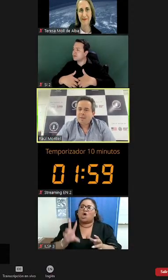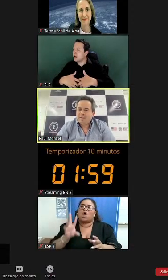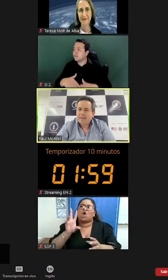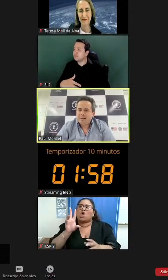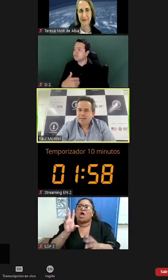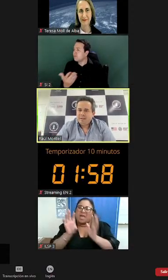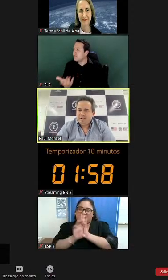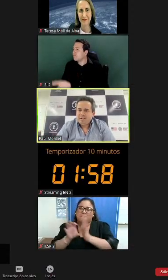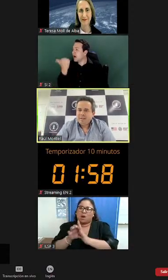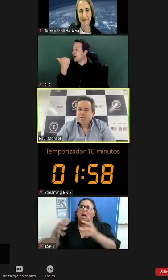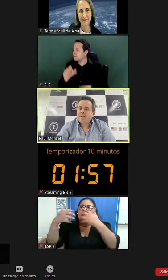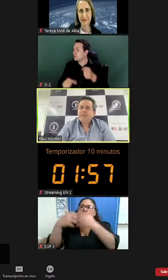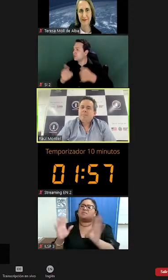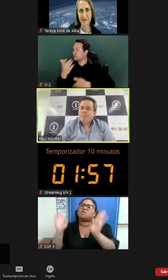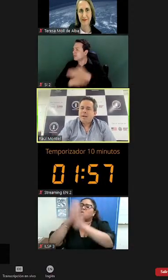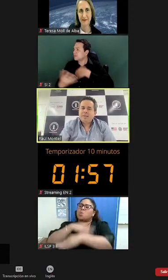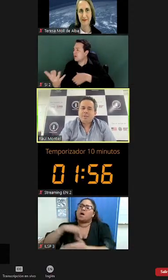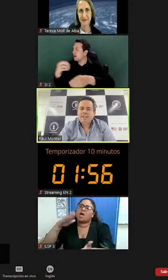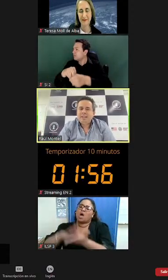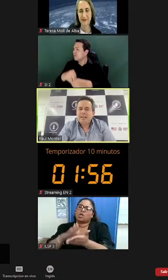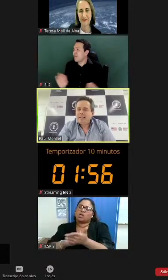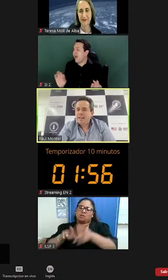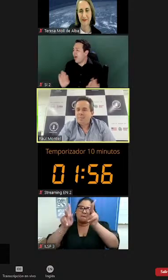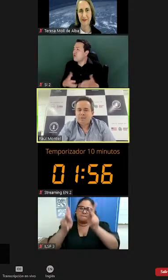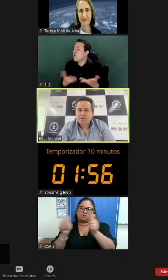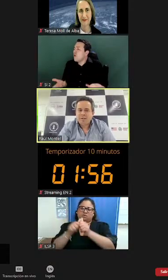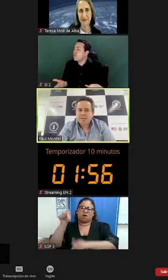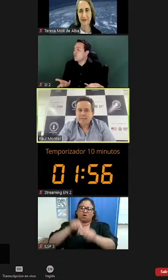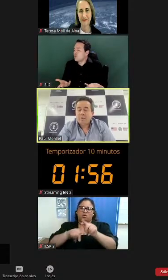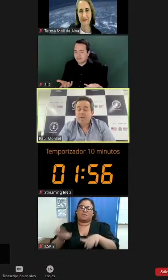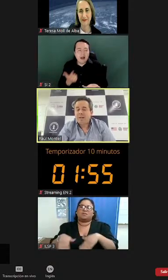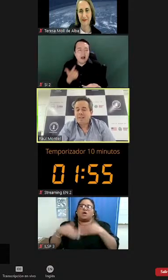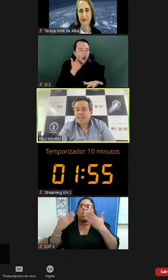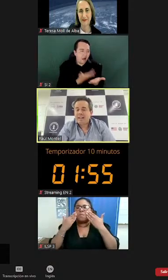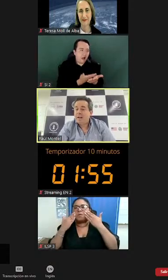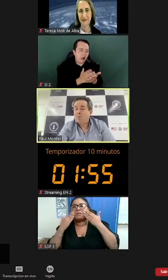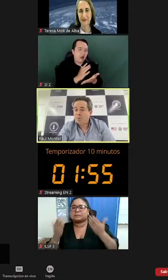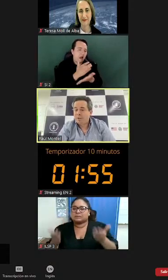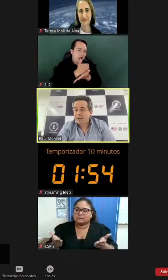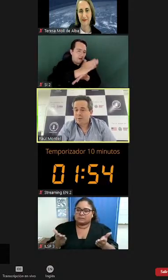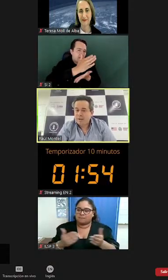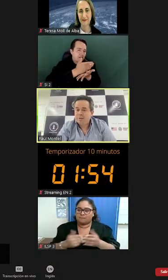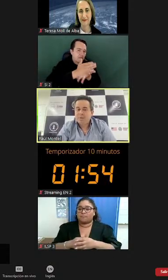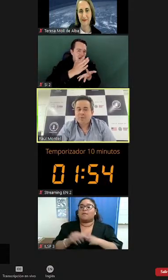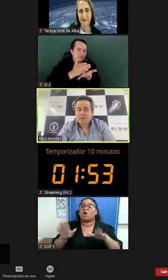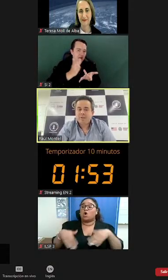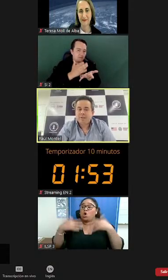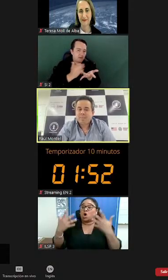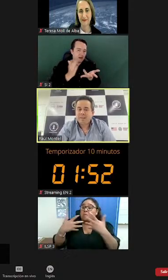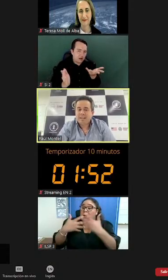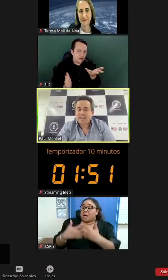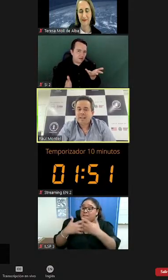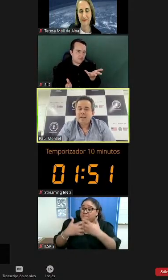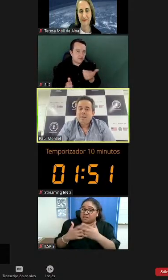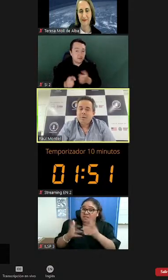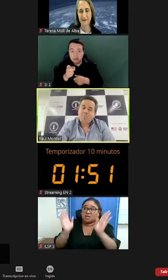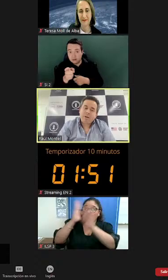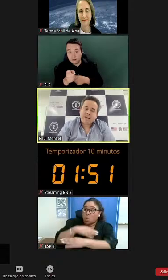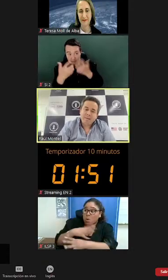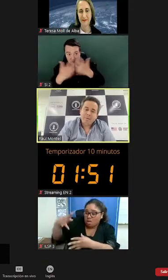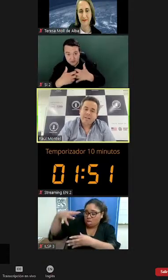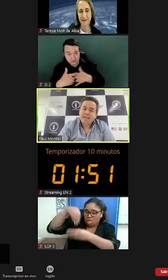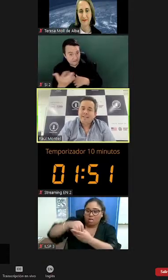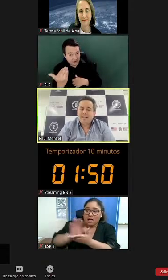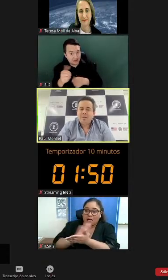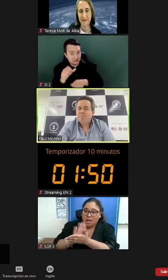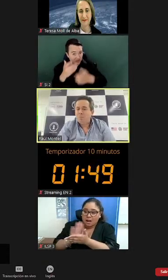that has an included person with disability in their staff that's why these dimensions are there this is a company that